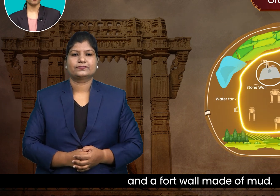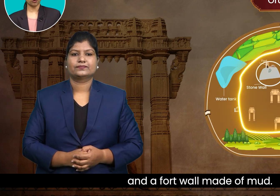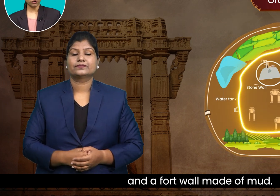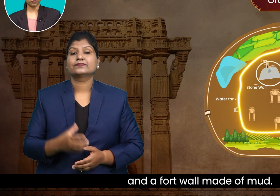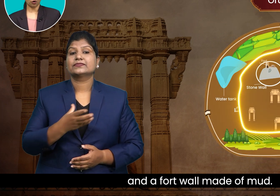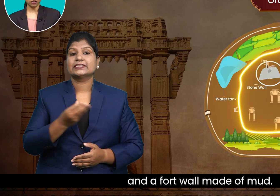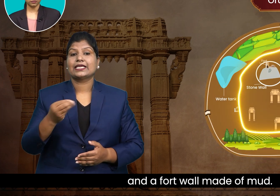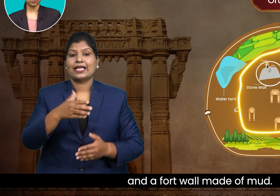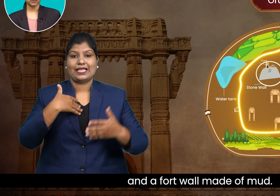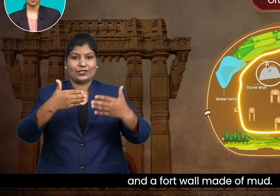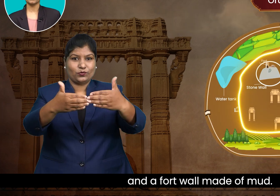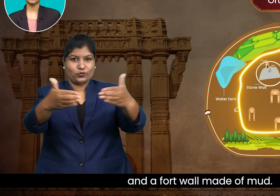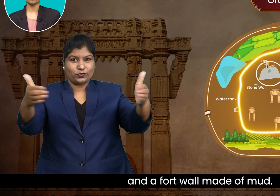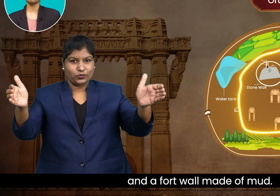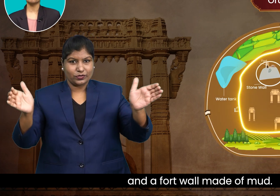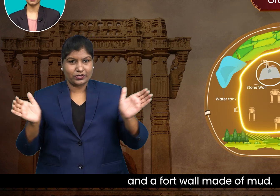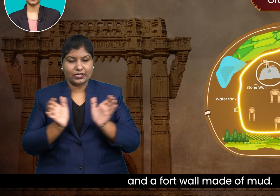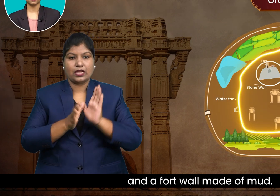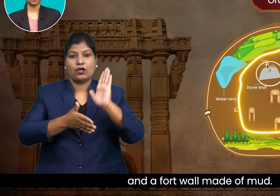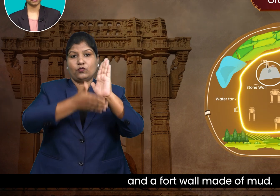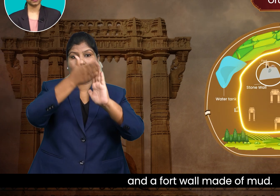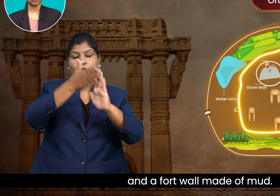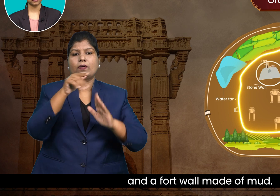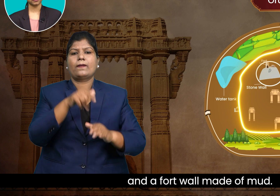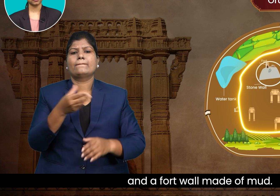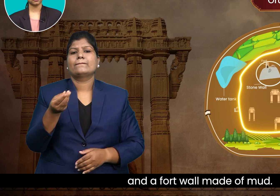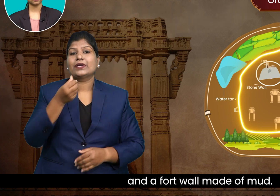and a fort wall made of mud.